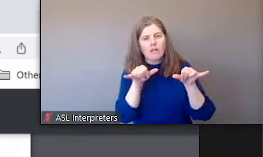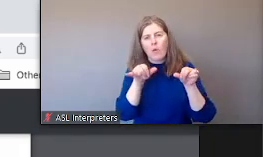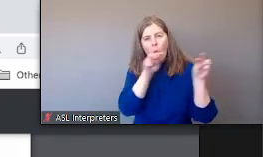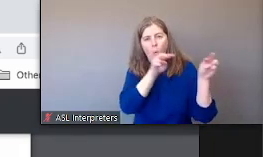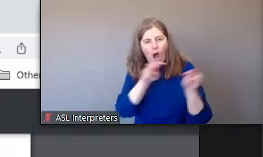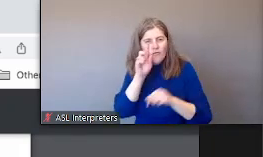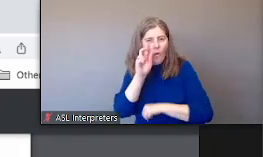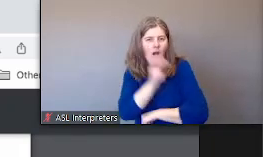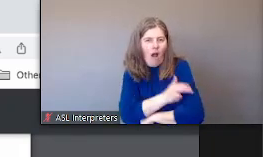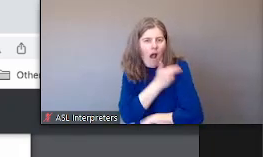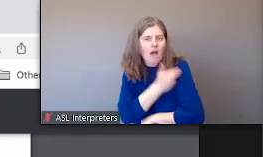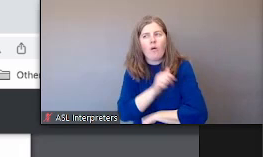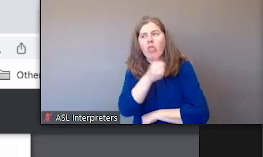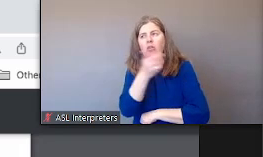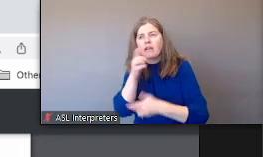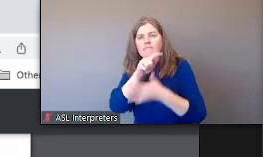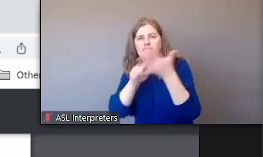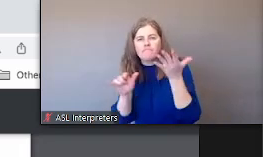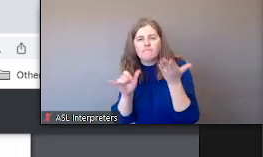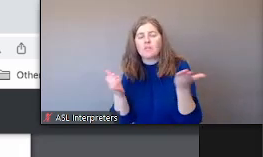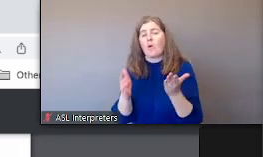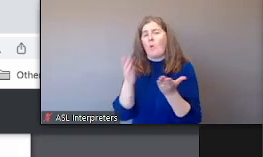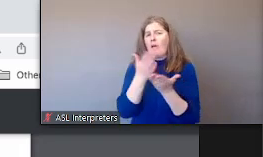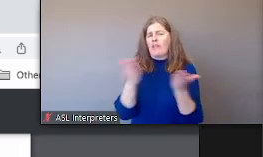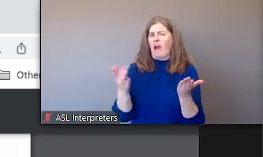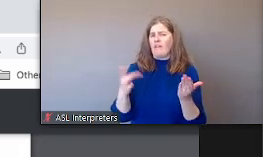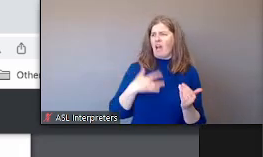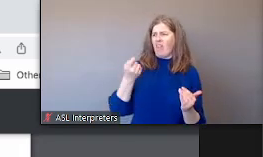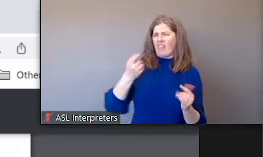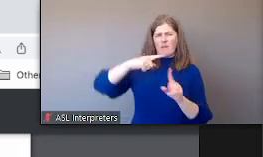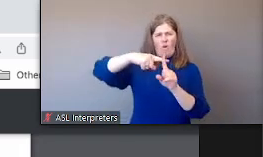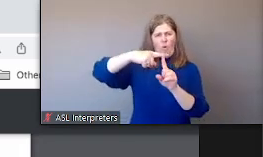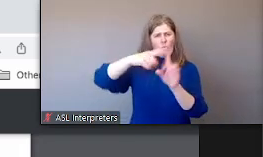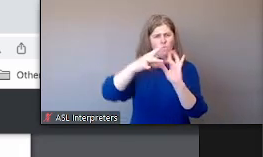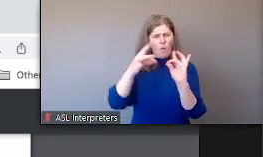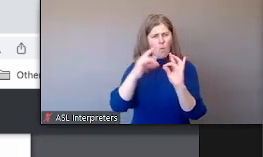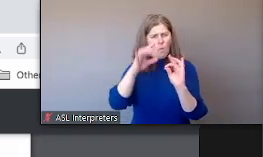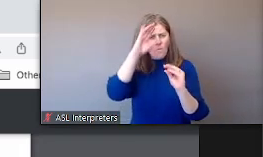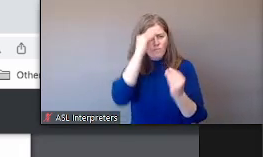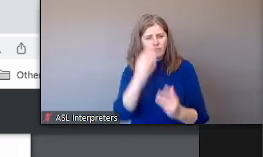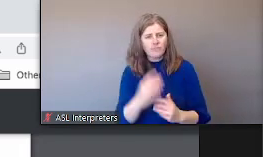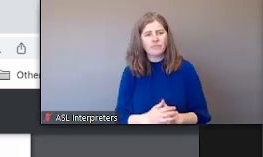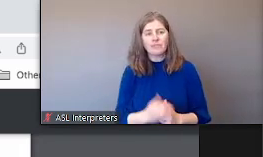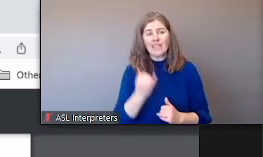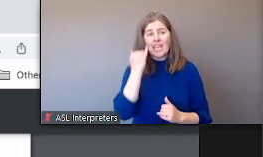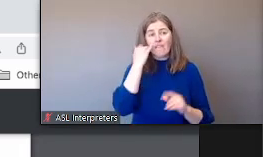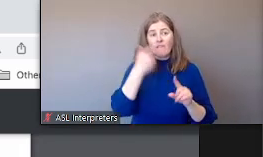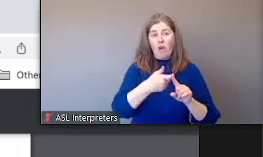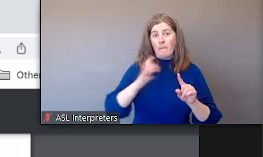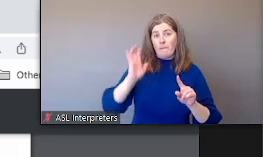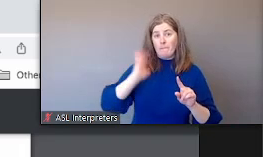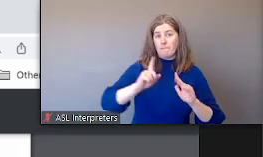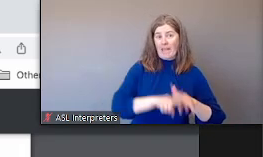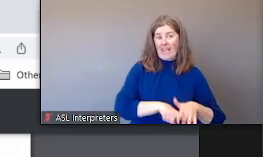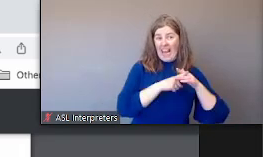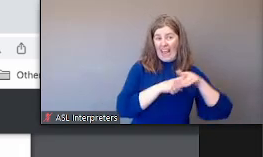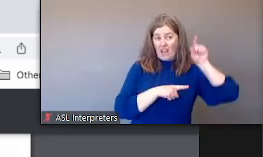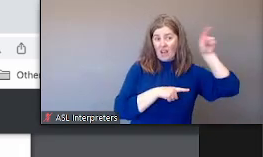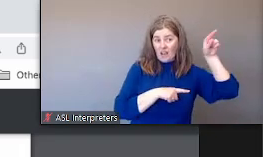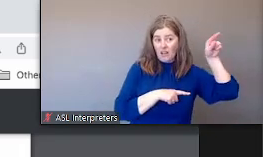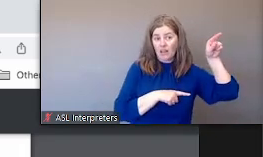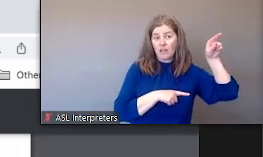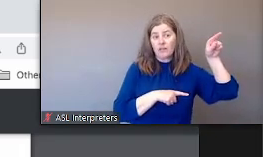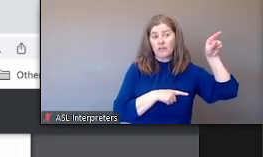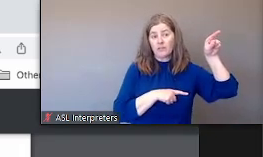and other things we do. One thing that gives me a little bit of hope that I want to mention is, if you look from the beginning of